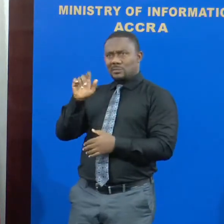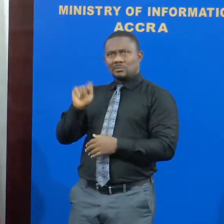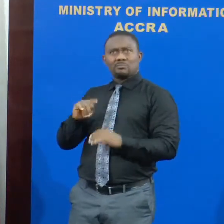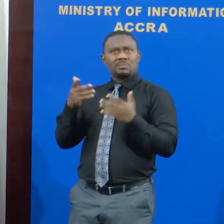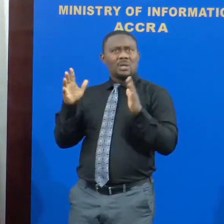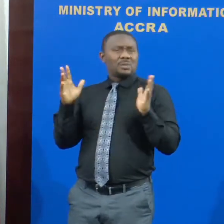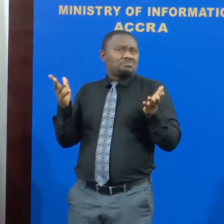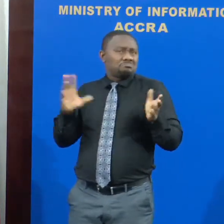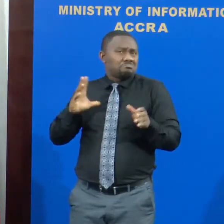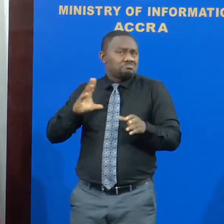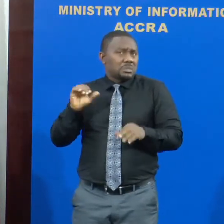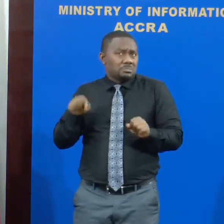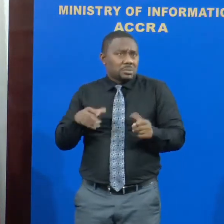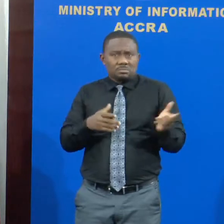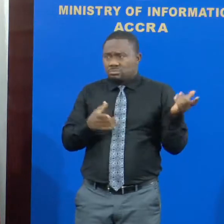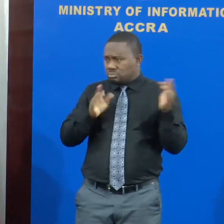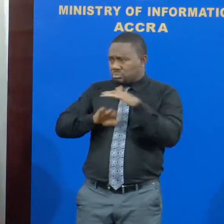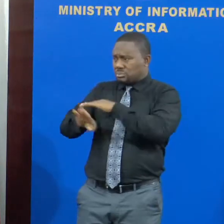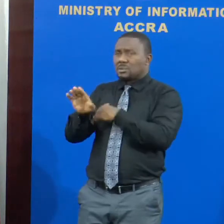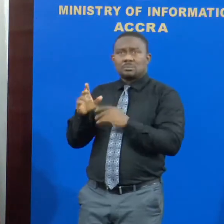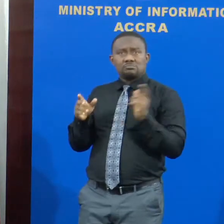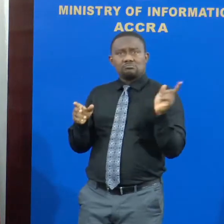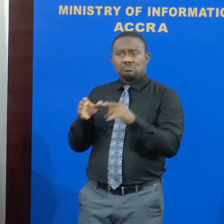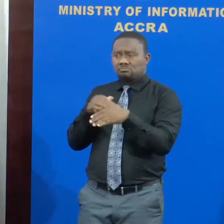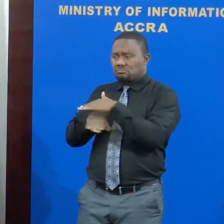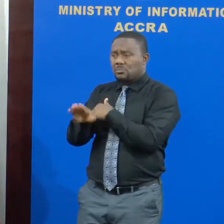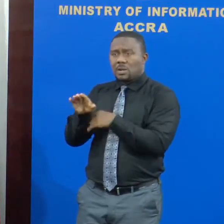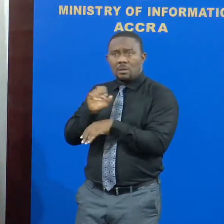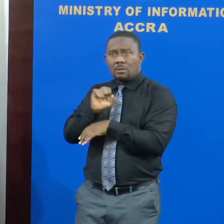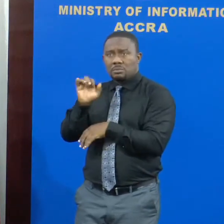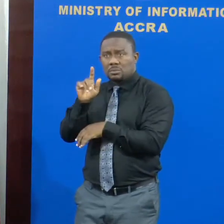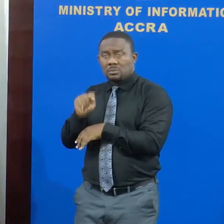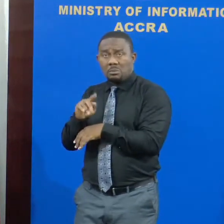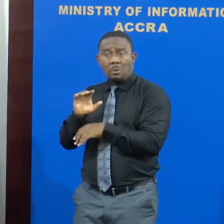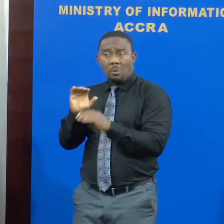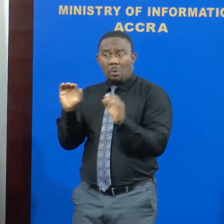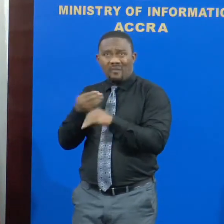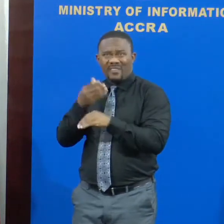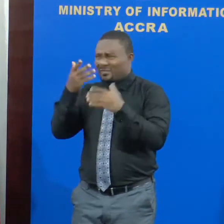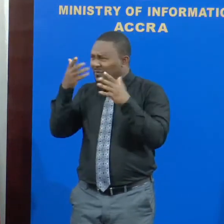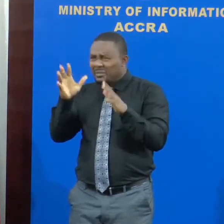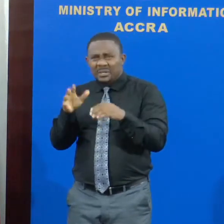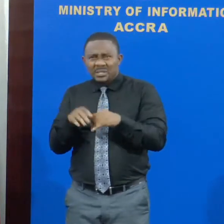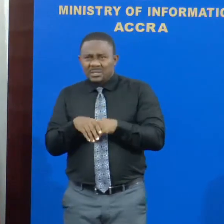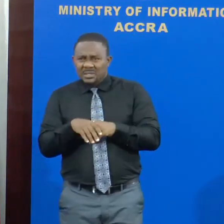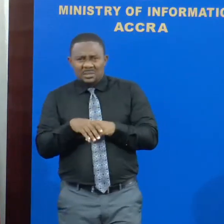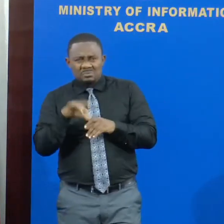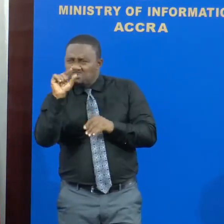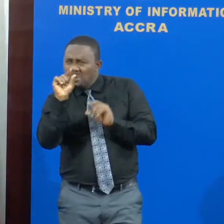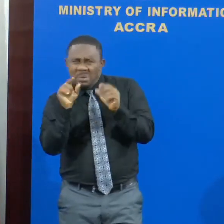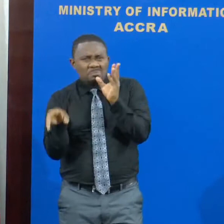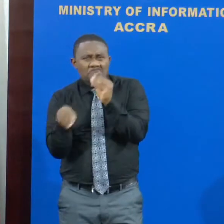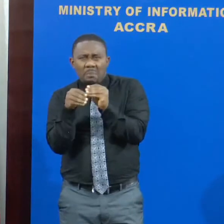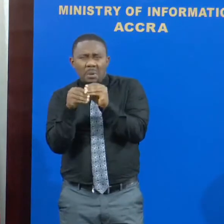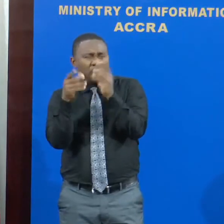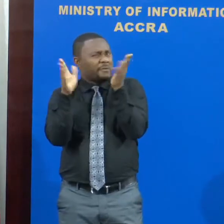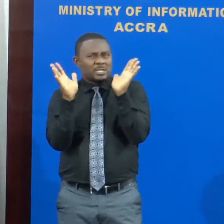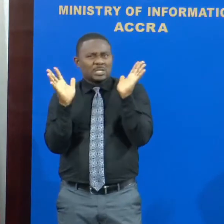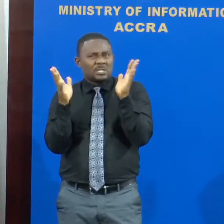ready. With your Ghana card, you can show up at the SSNIT office, and it's just a few additional information